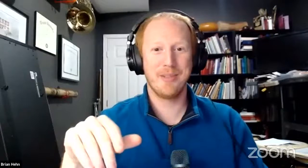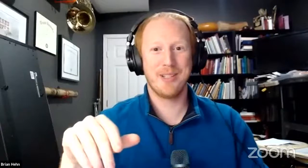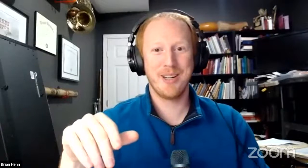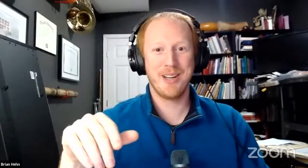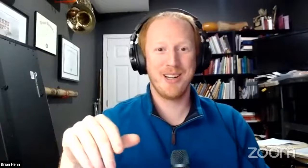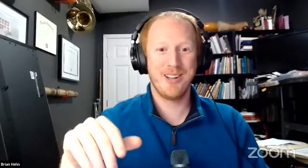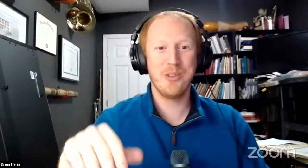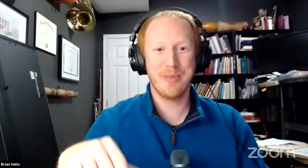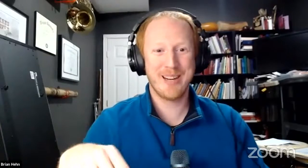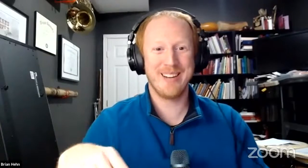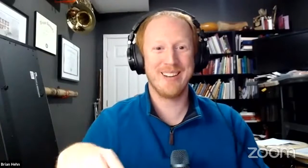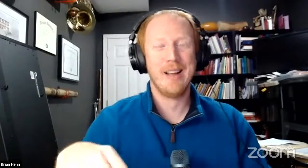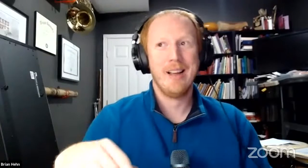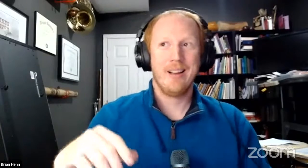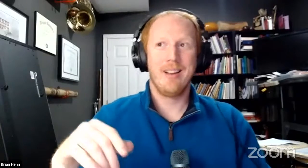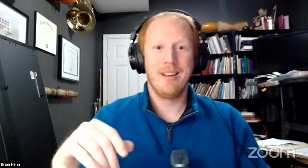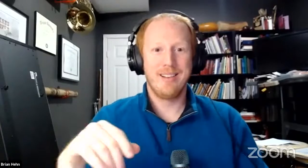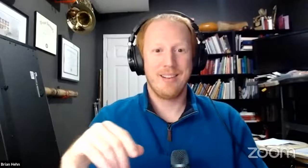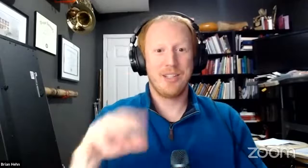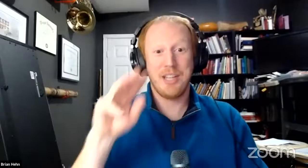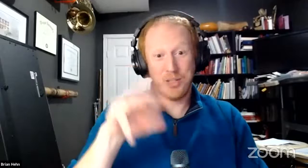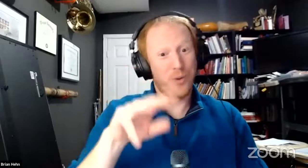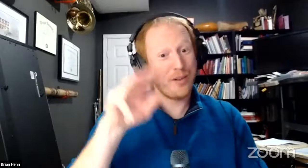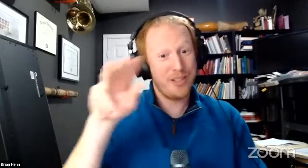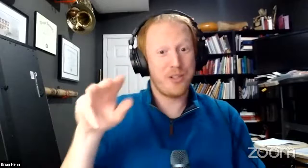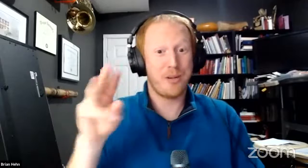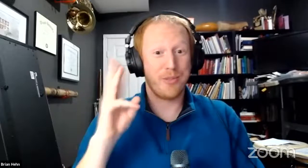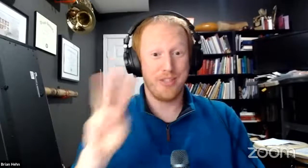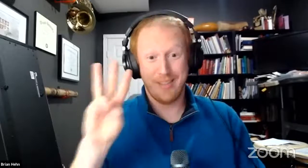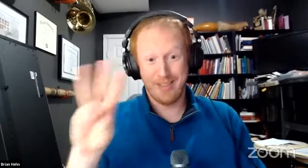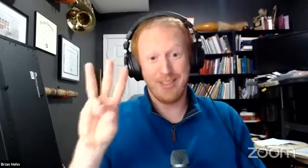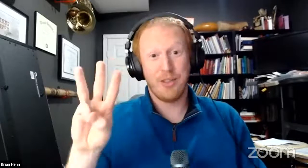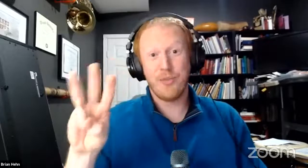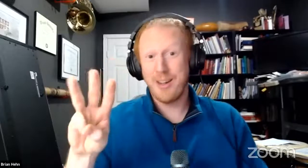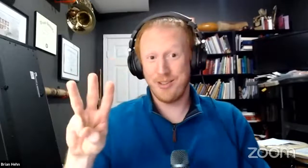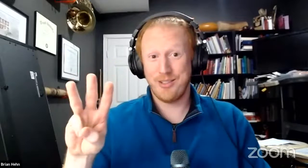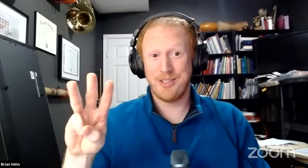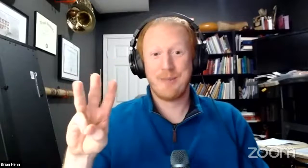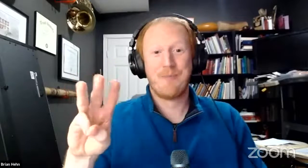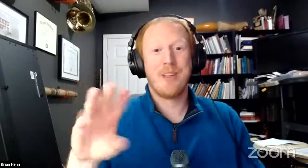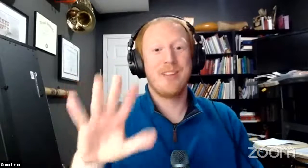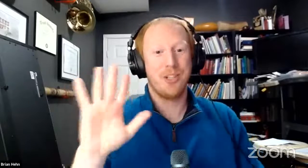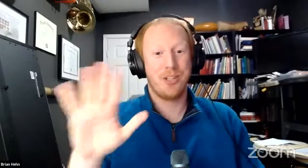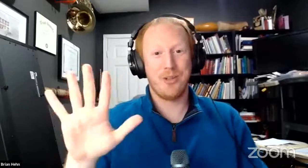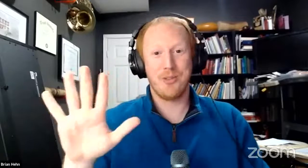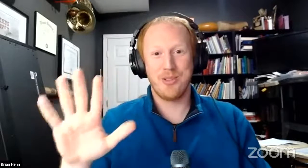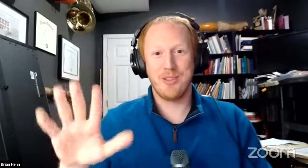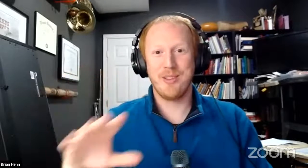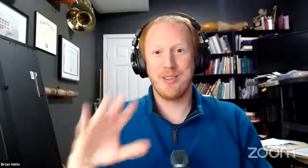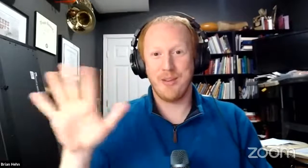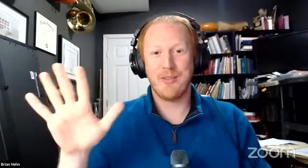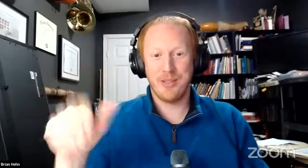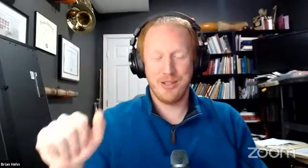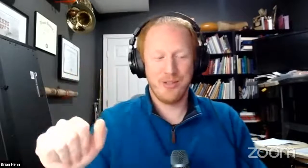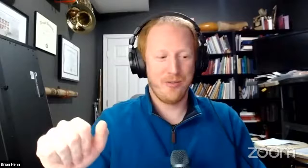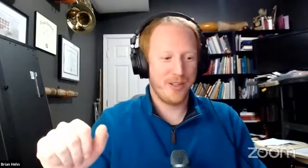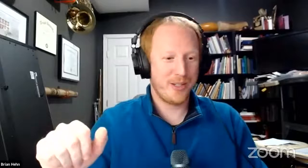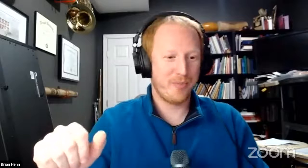bring relief and help to sickened folk touched by